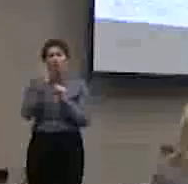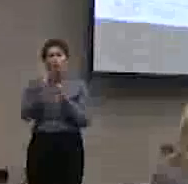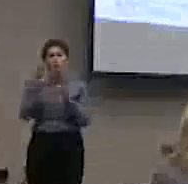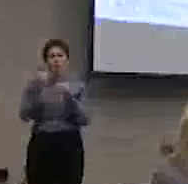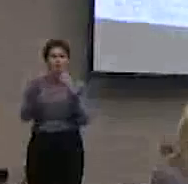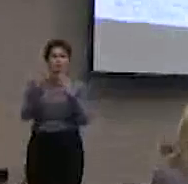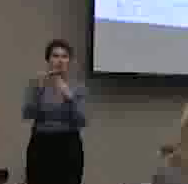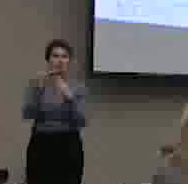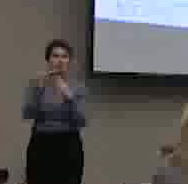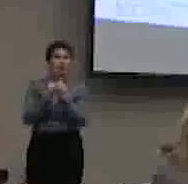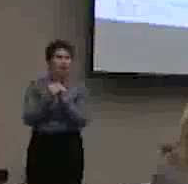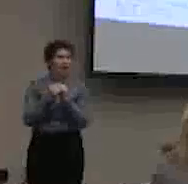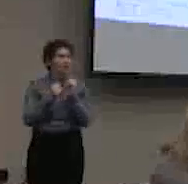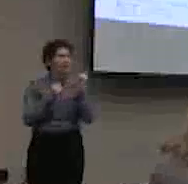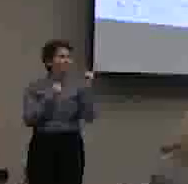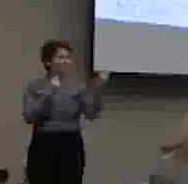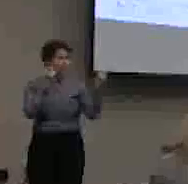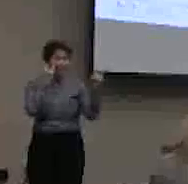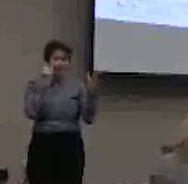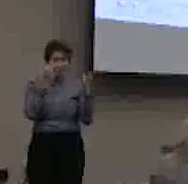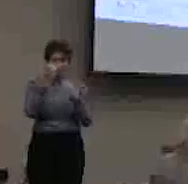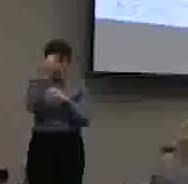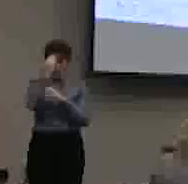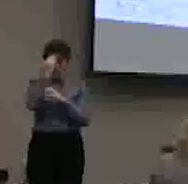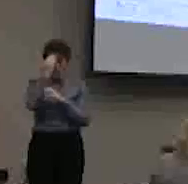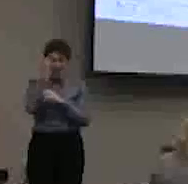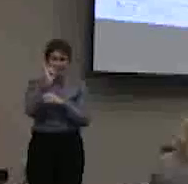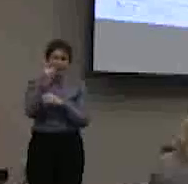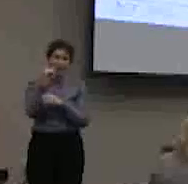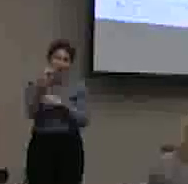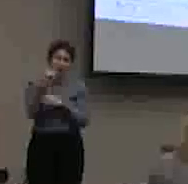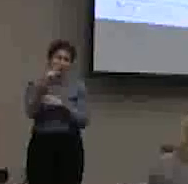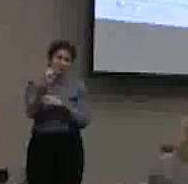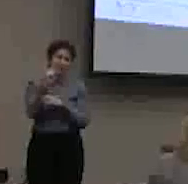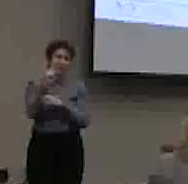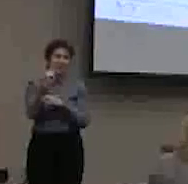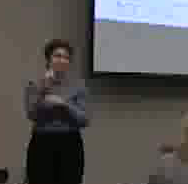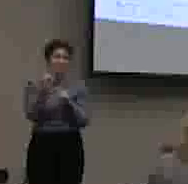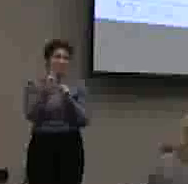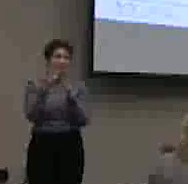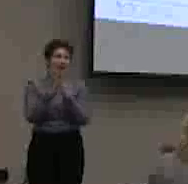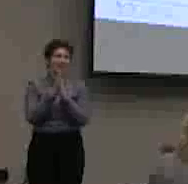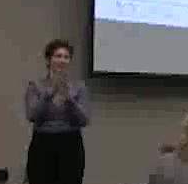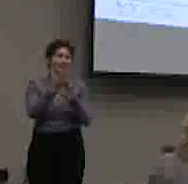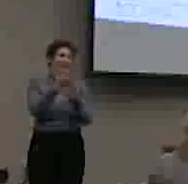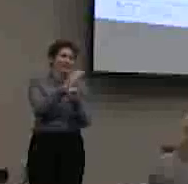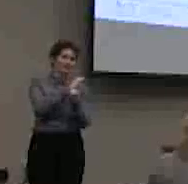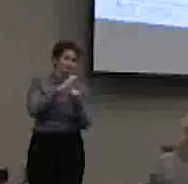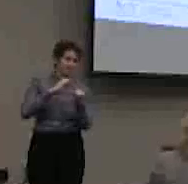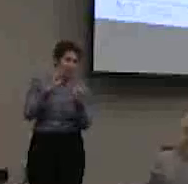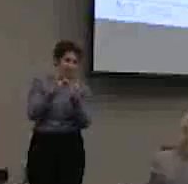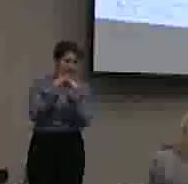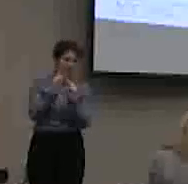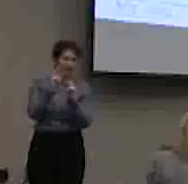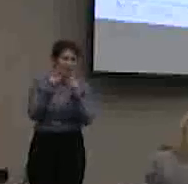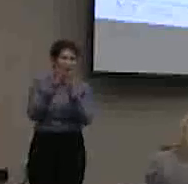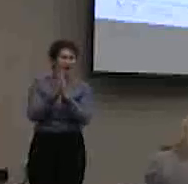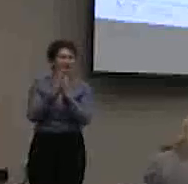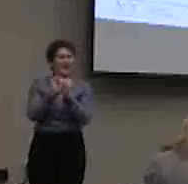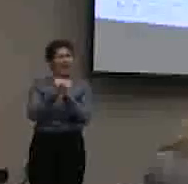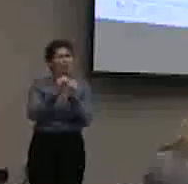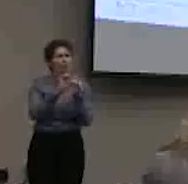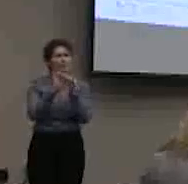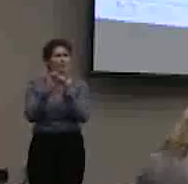know, one of the questions that we kind of took at this the last commission meeting was, how is this related to funding? How does this help